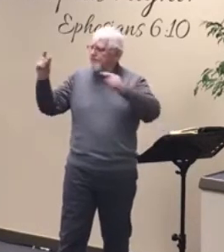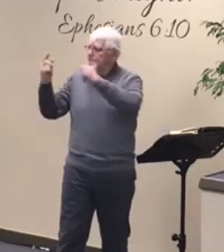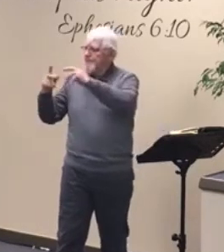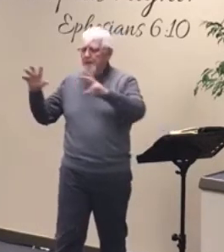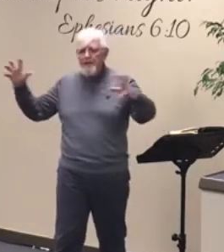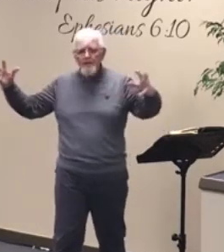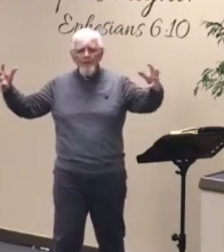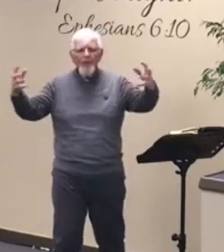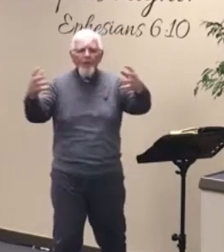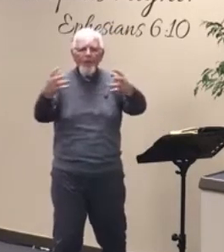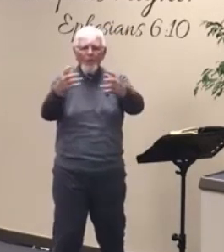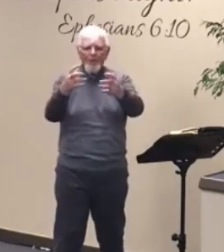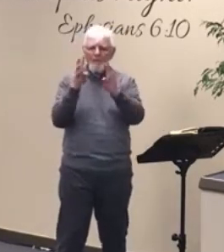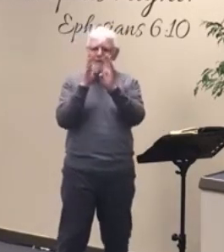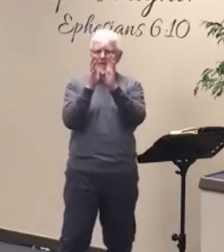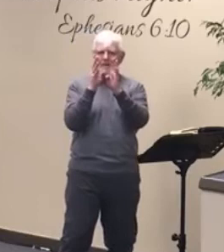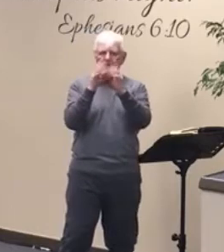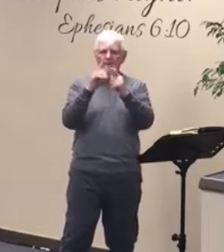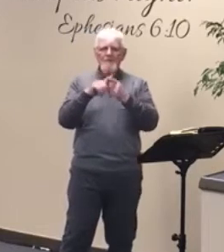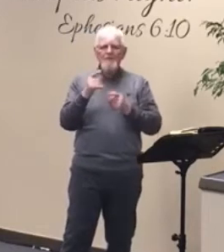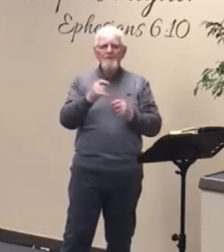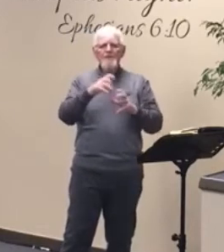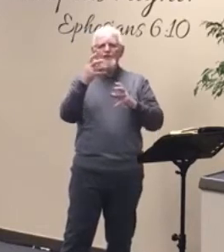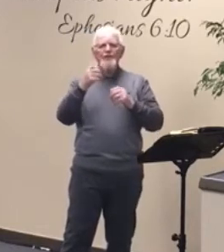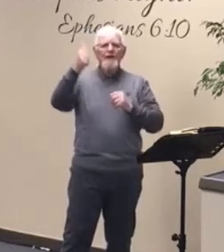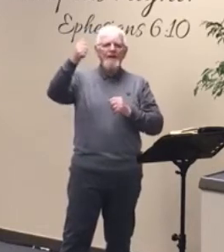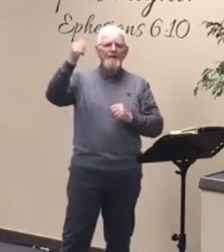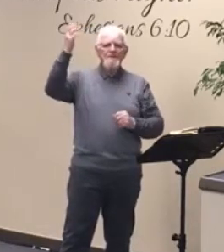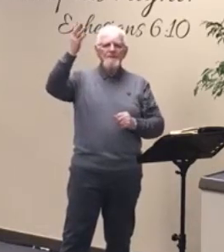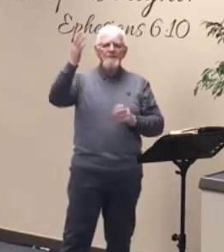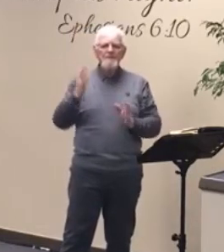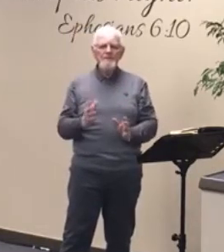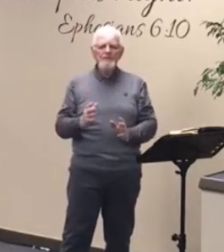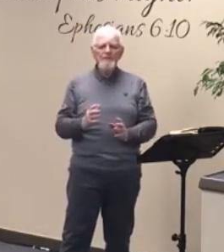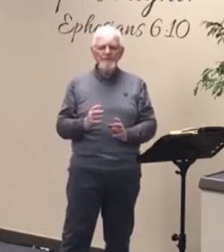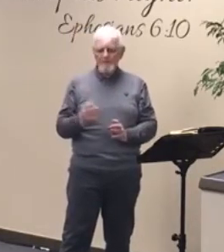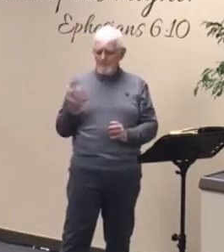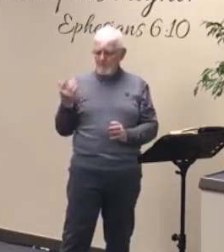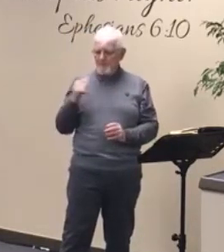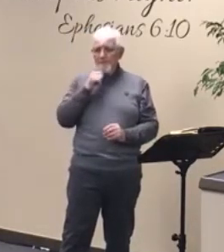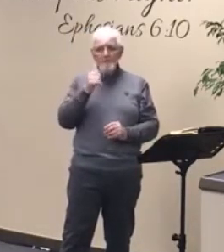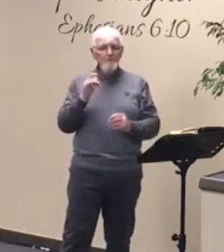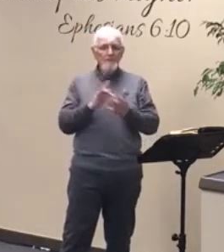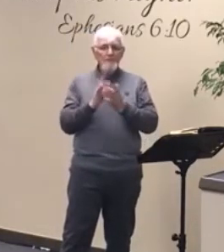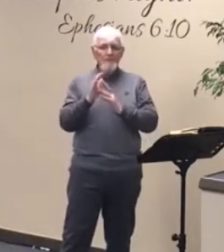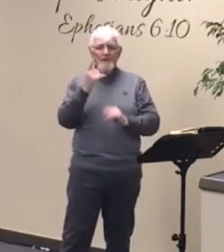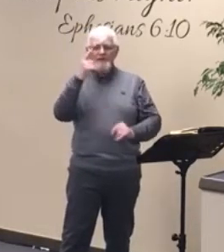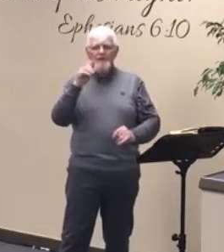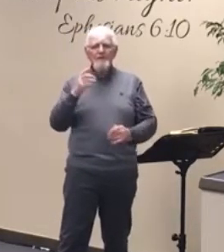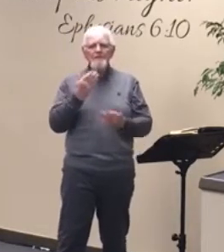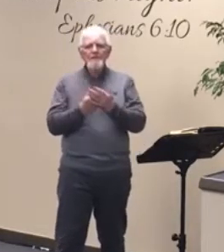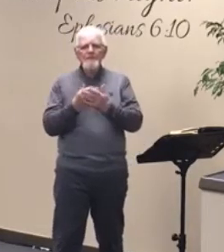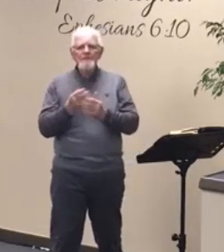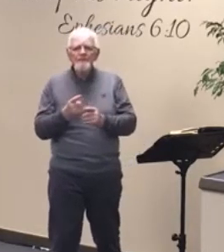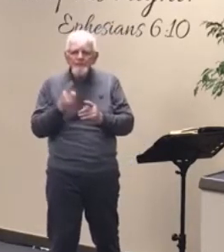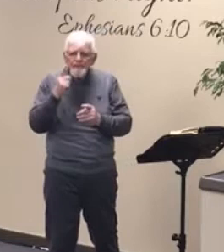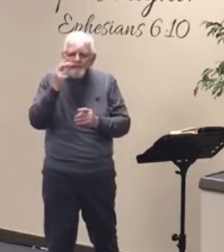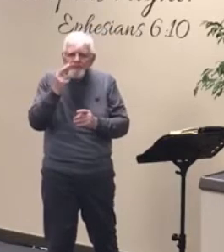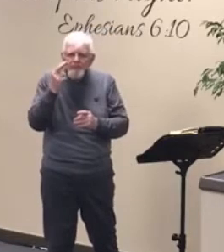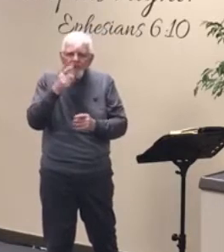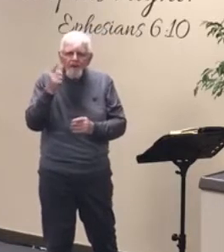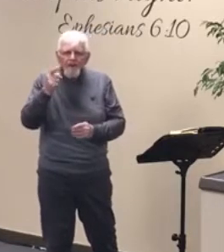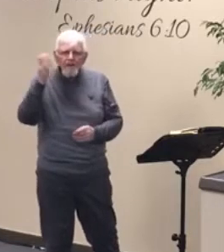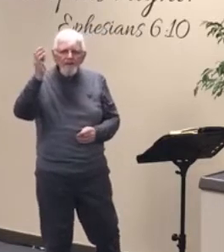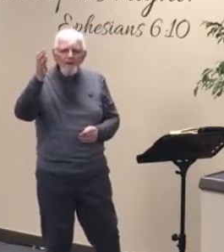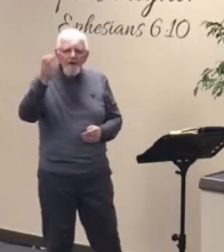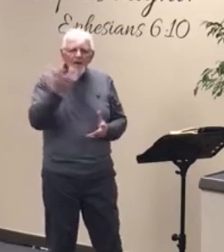and thousands of people. He's one of the greatest preachers of the last century. Not a Christian, not for a good cause, but to preach means, what